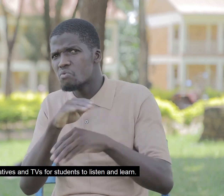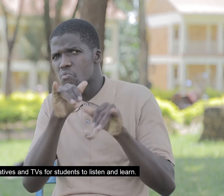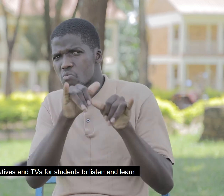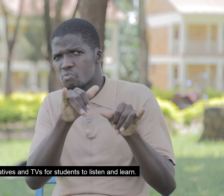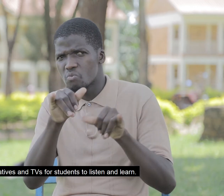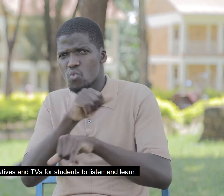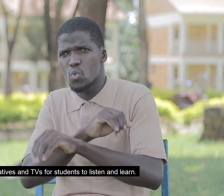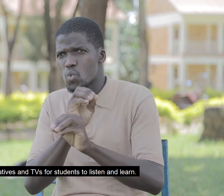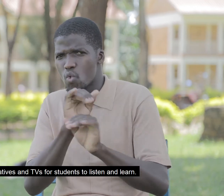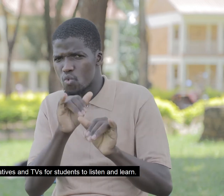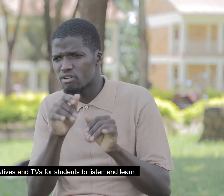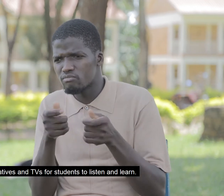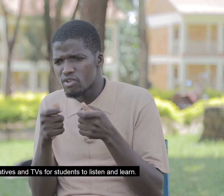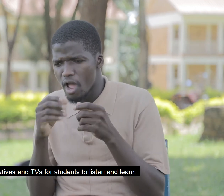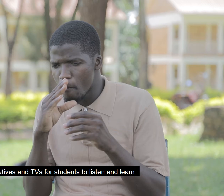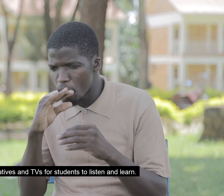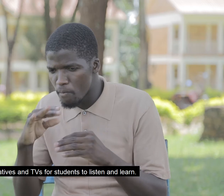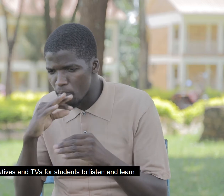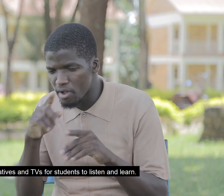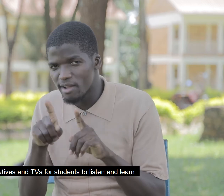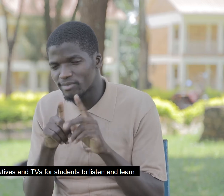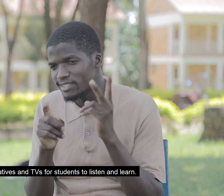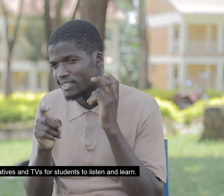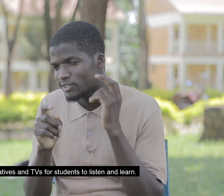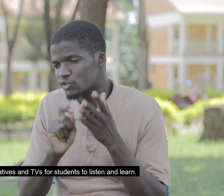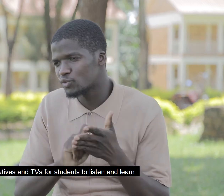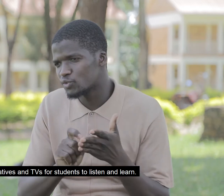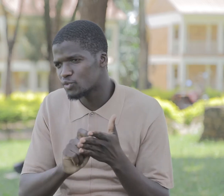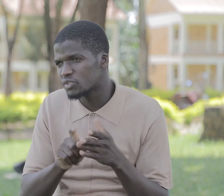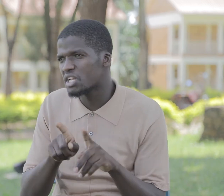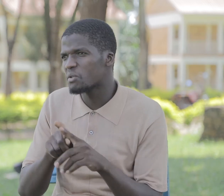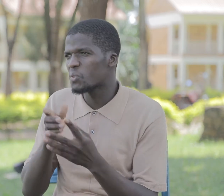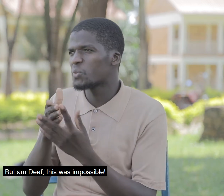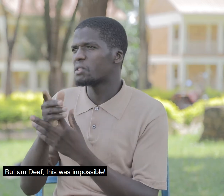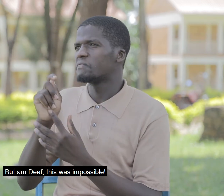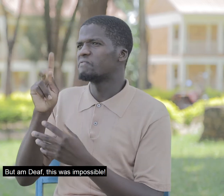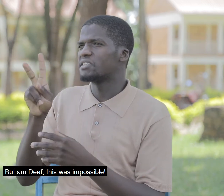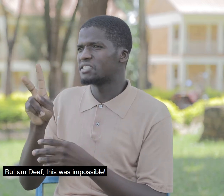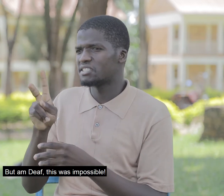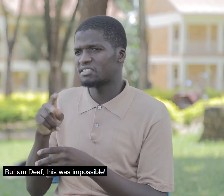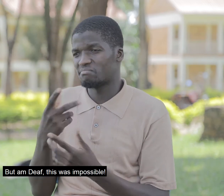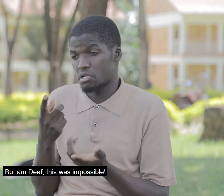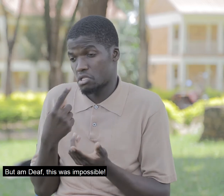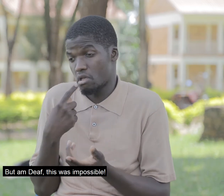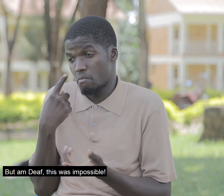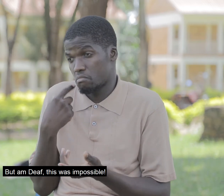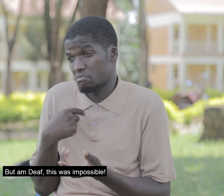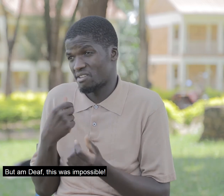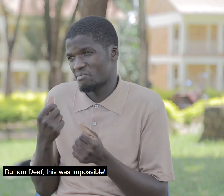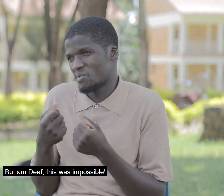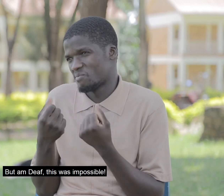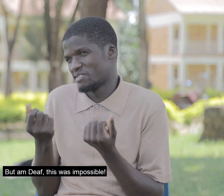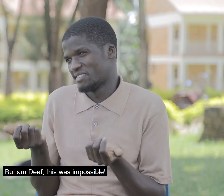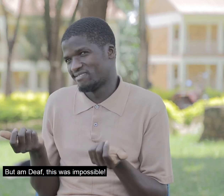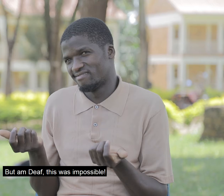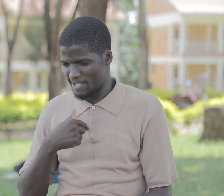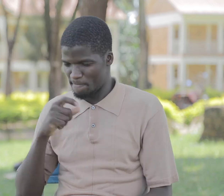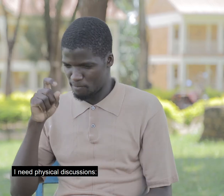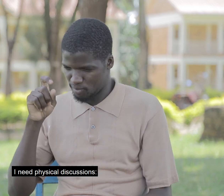TVs for students to listen and learn. But I'm deaf. This was impossible. I